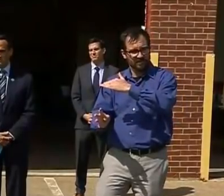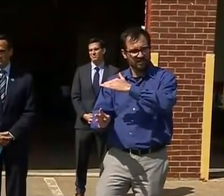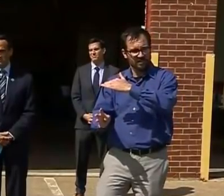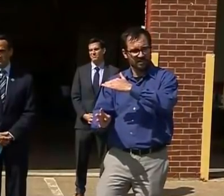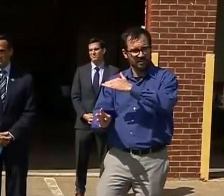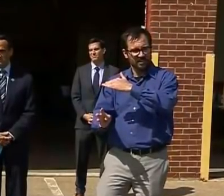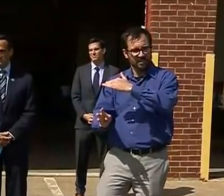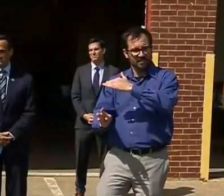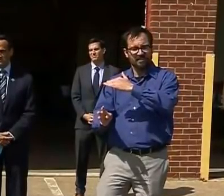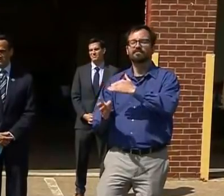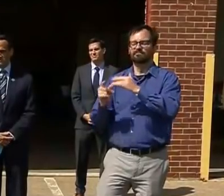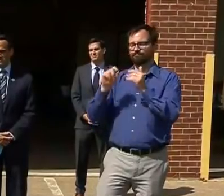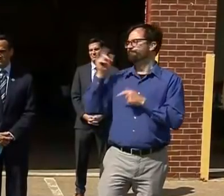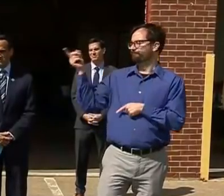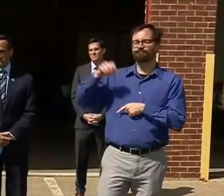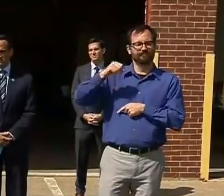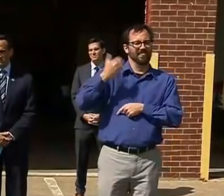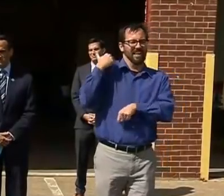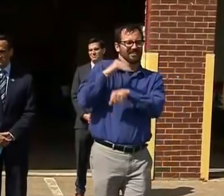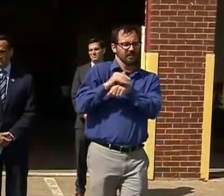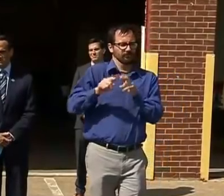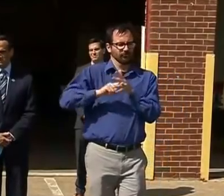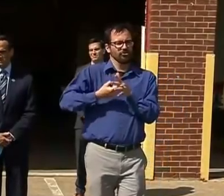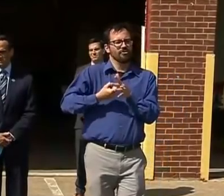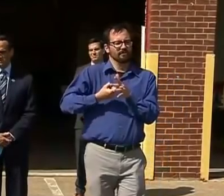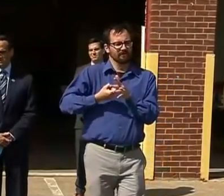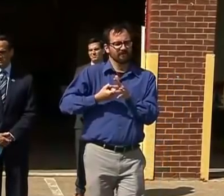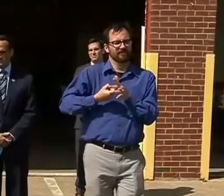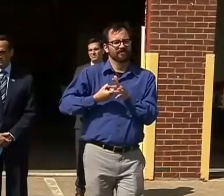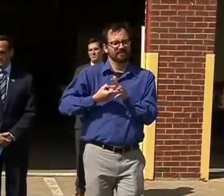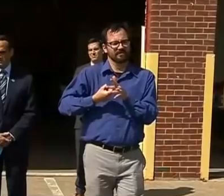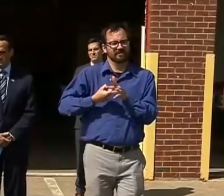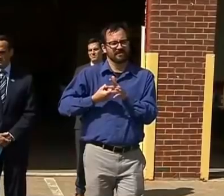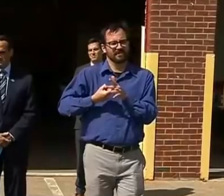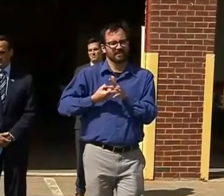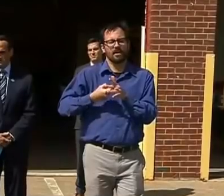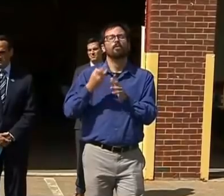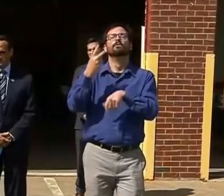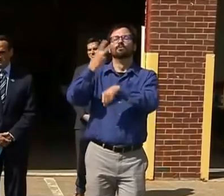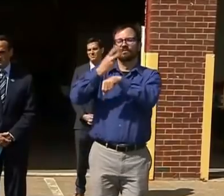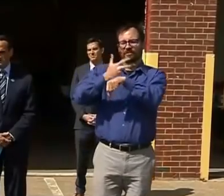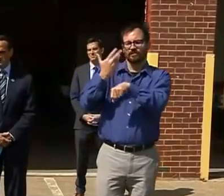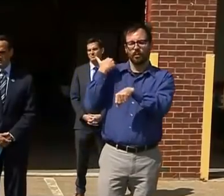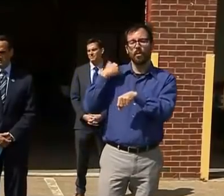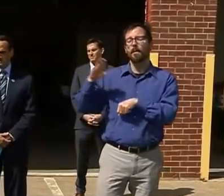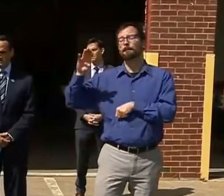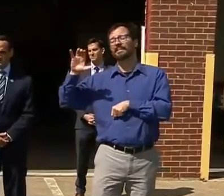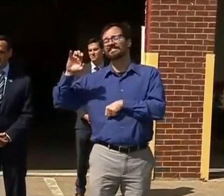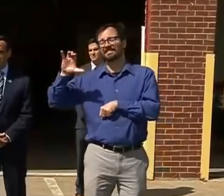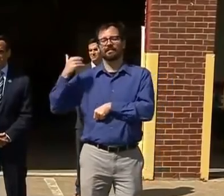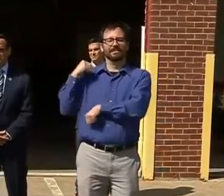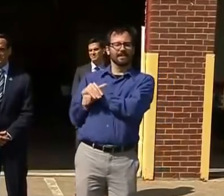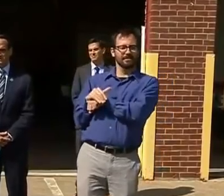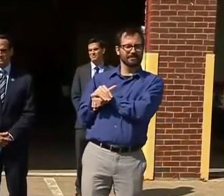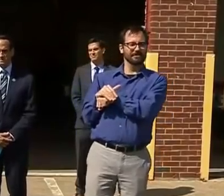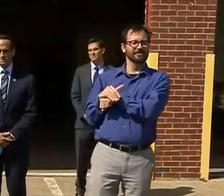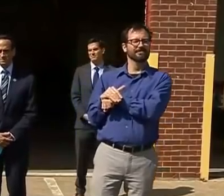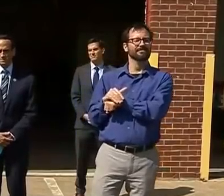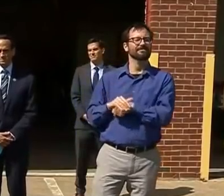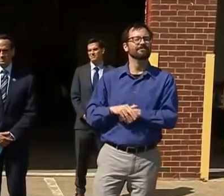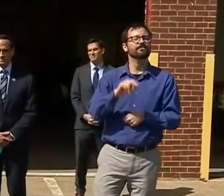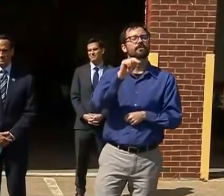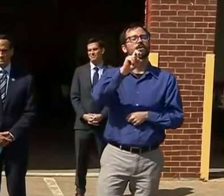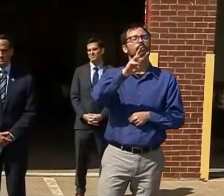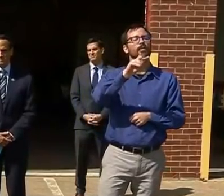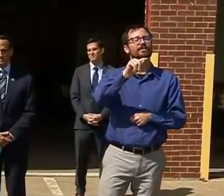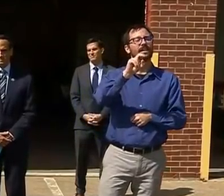Well, at this point, they're pretty small. The Newton Pavilion's also started to accept patients. I think Newton has 22. I